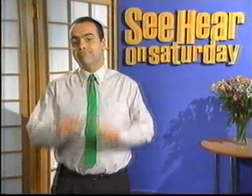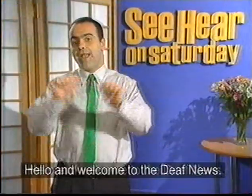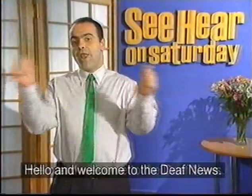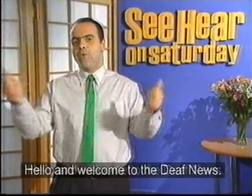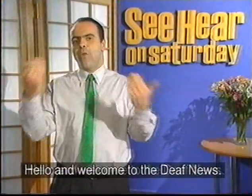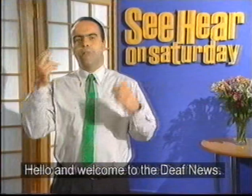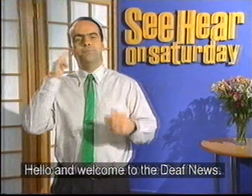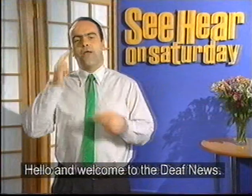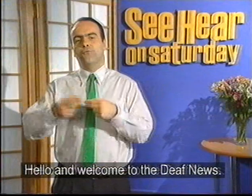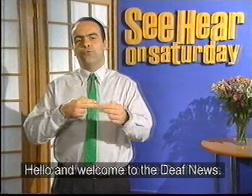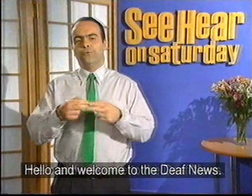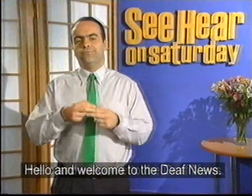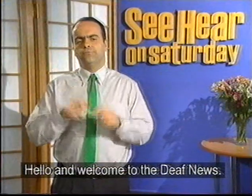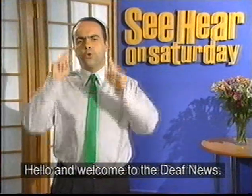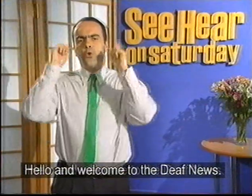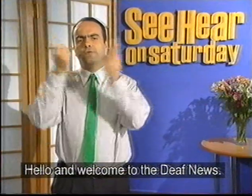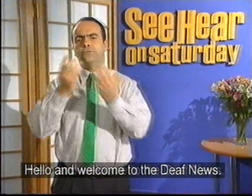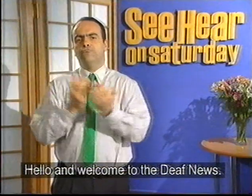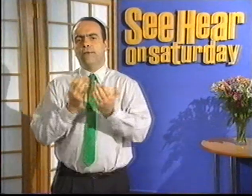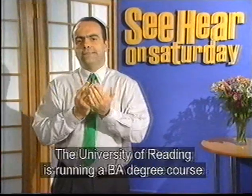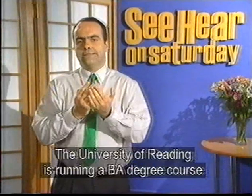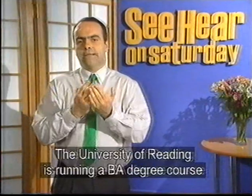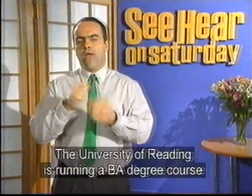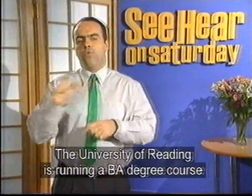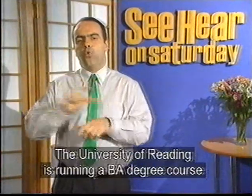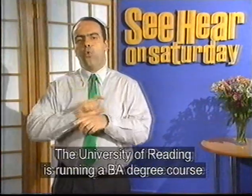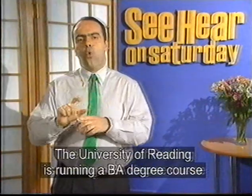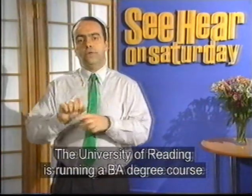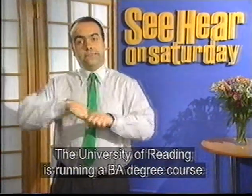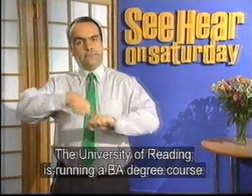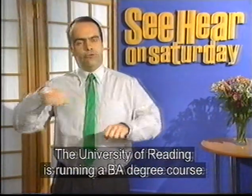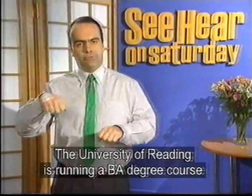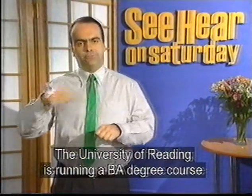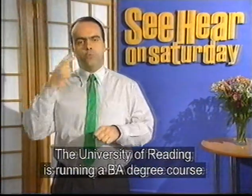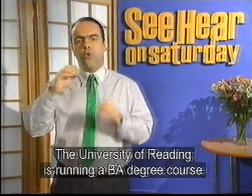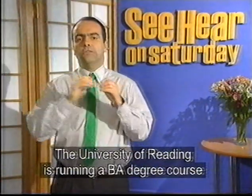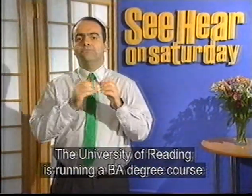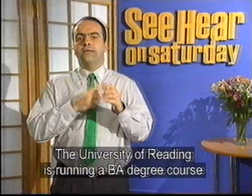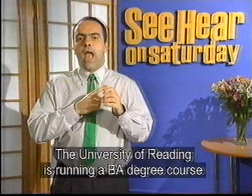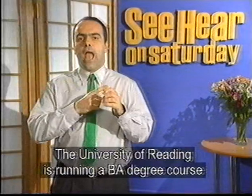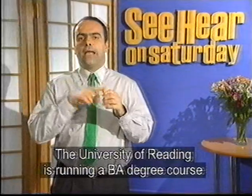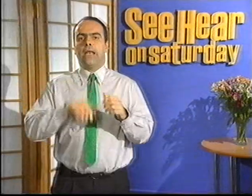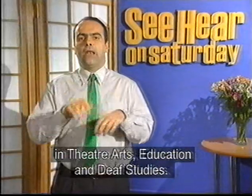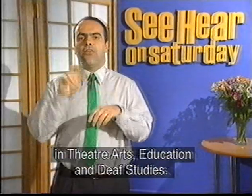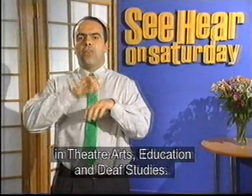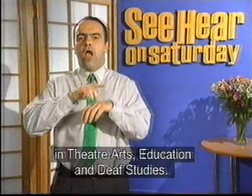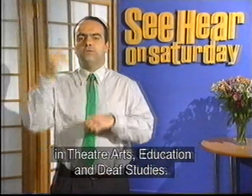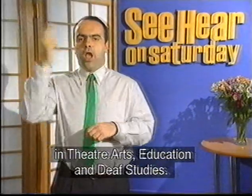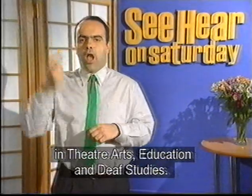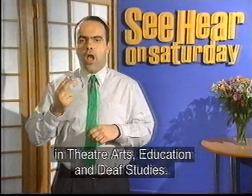Hello and welcome to the Deaf News. The University of Reading are running a BA degree course in Theatre Arts,